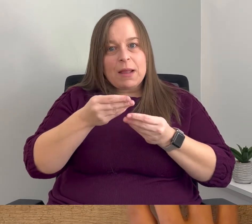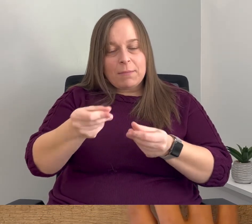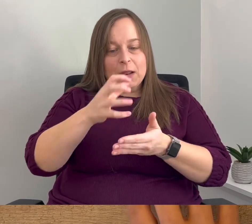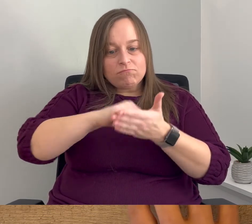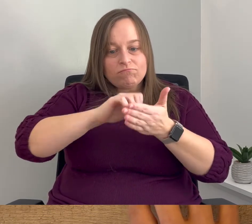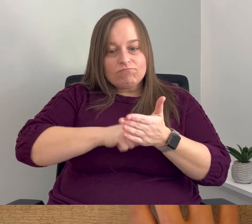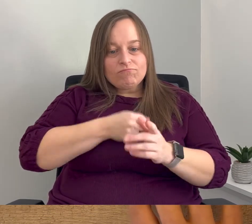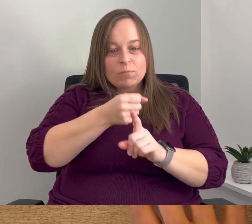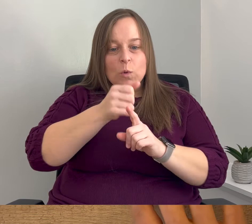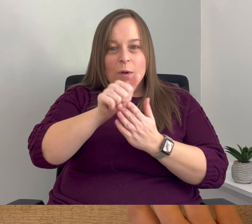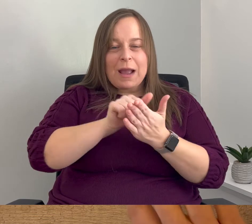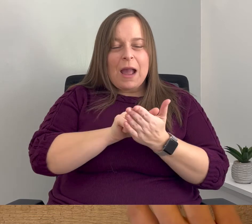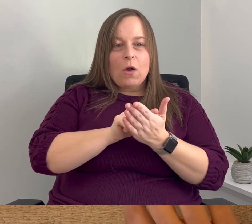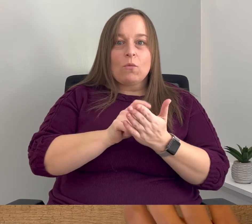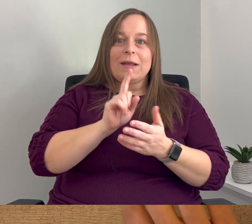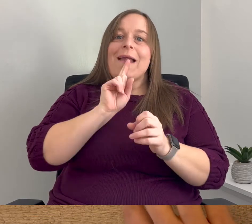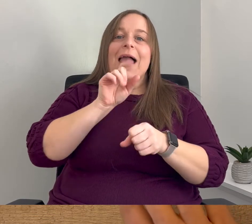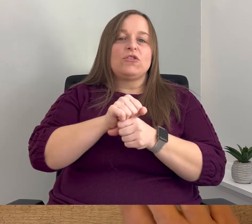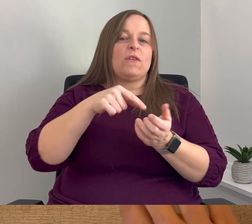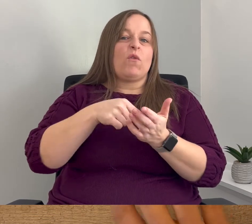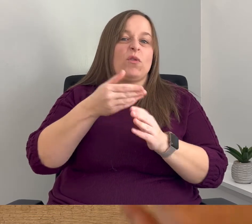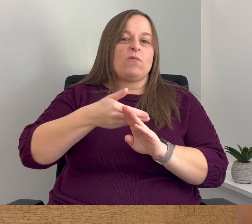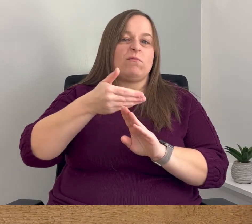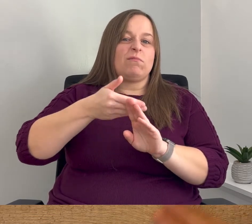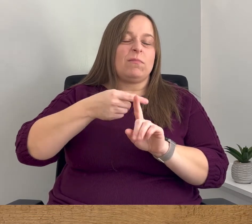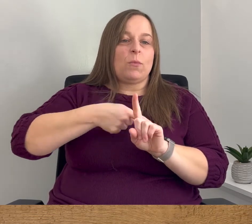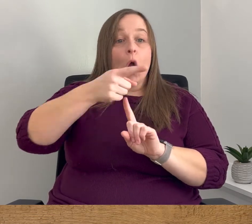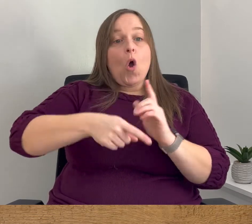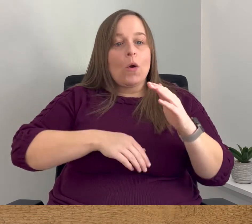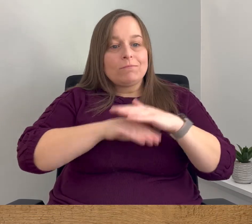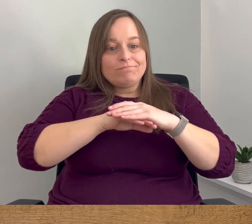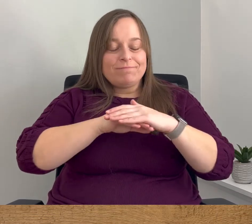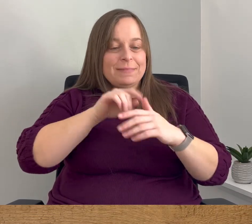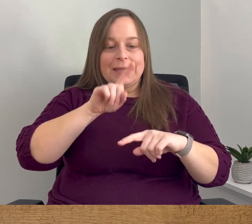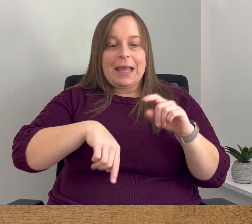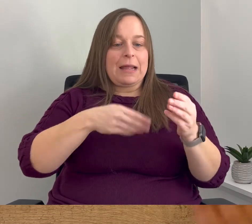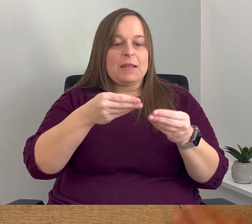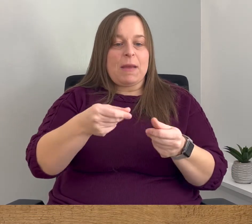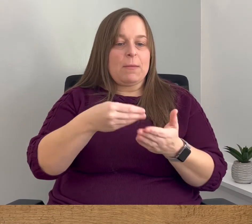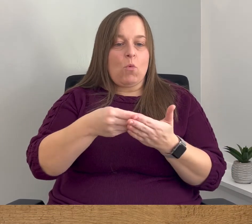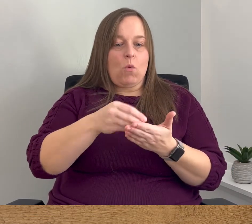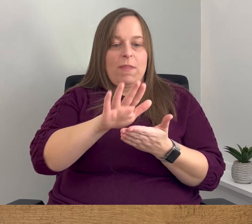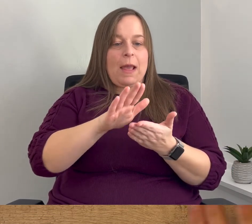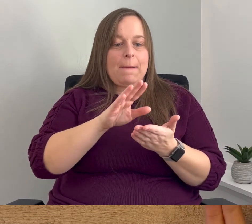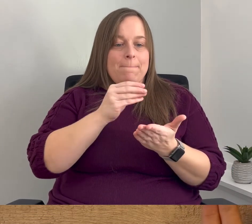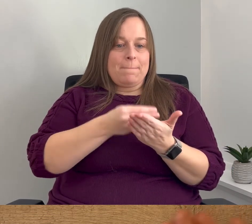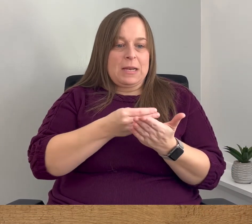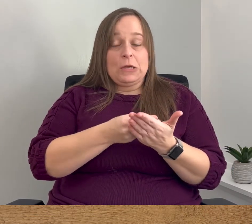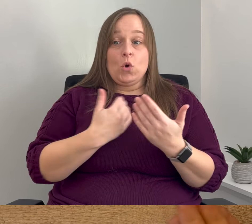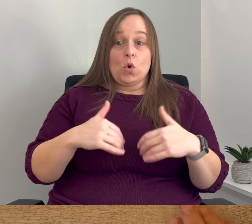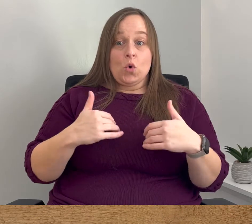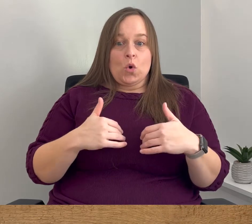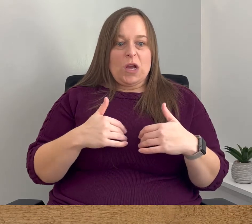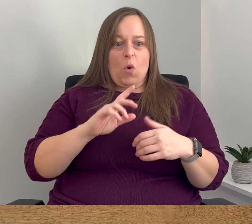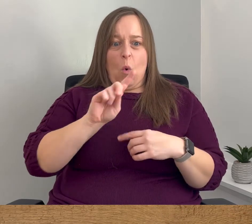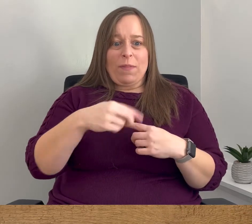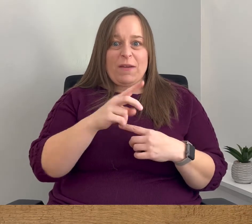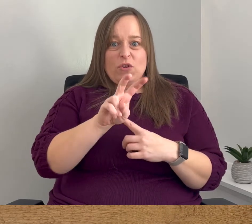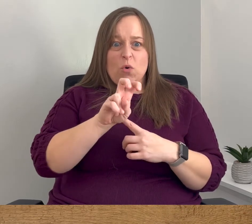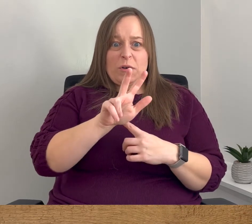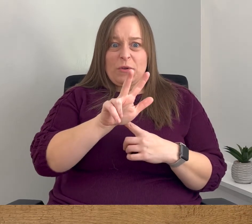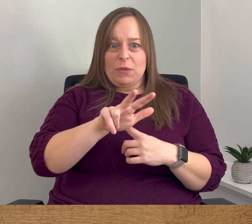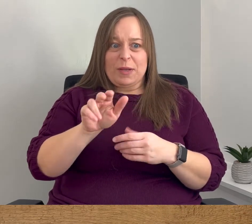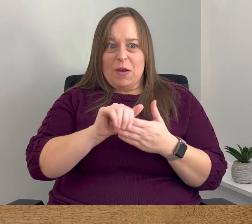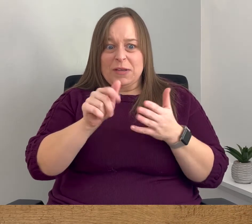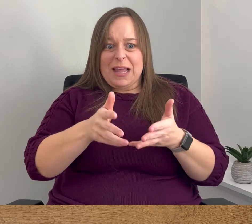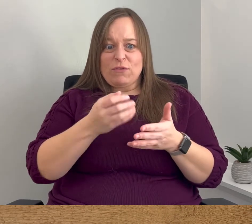and what you can actually afford for the rest of the month. Like, oh, I've maxed out this amount, I can't spend any more in that category. Or, ooh, we only